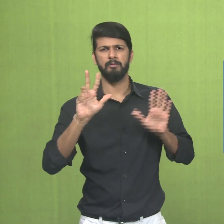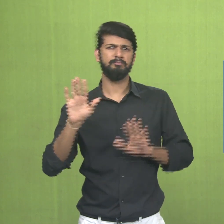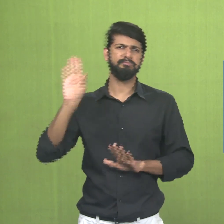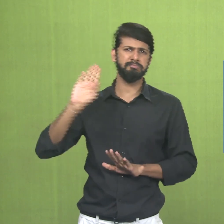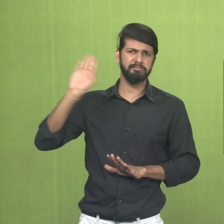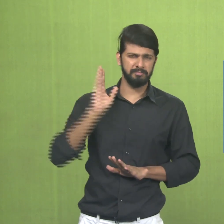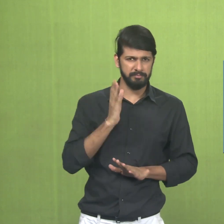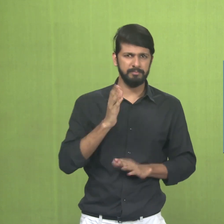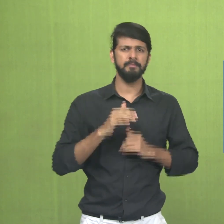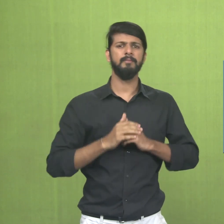1848.